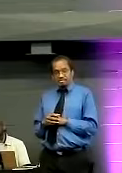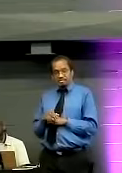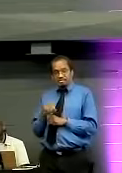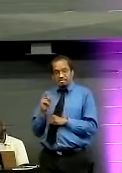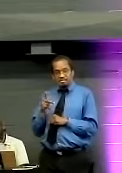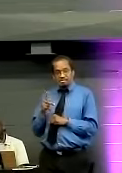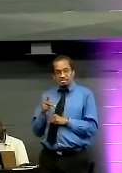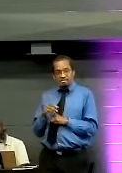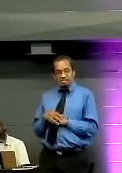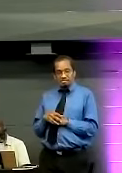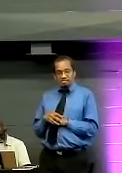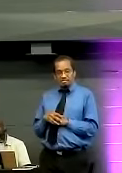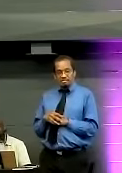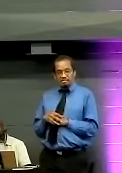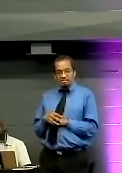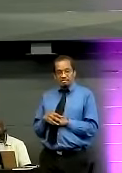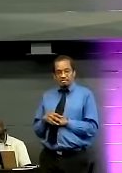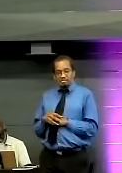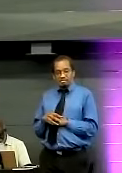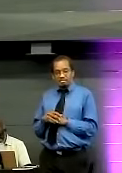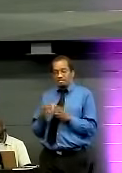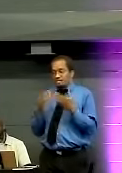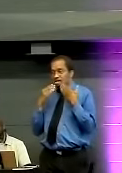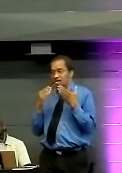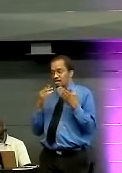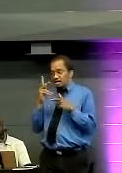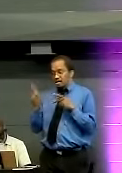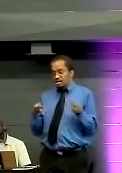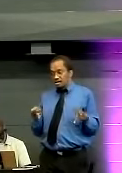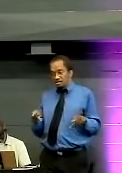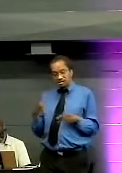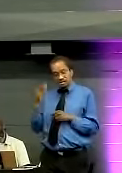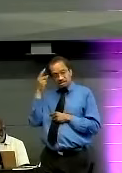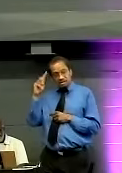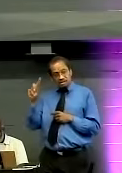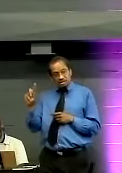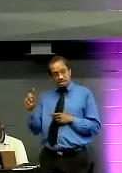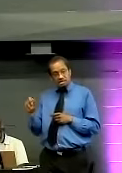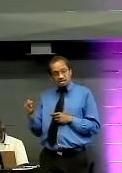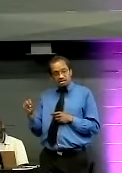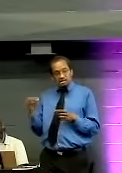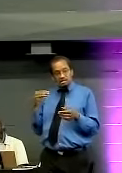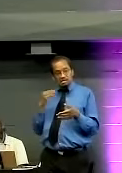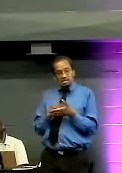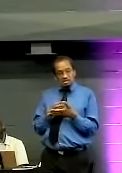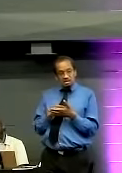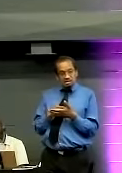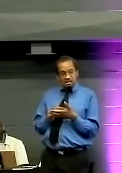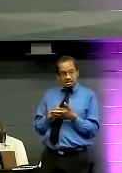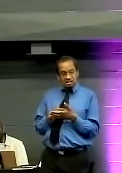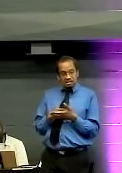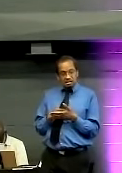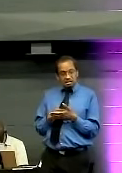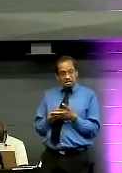Okay. All right, listen. We want to thank everybody for your contributions for the